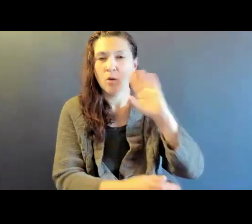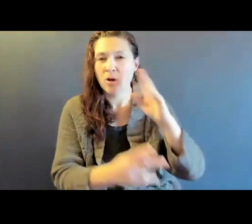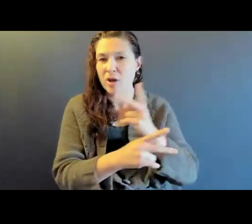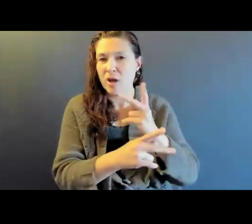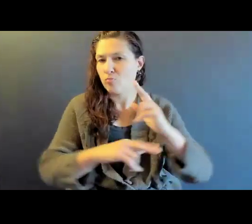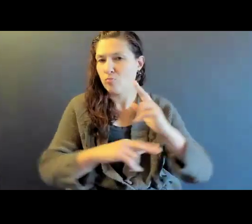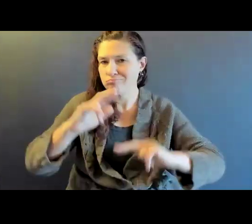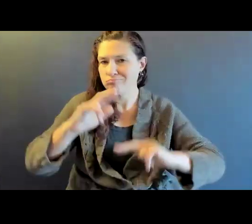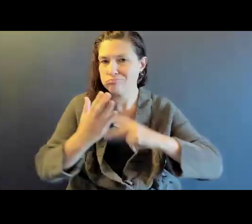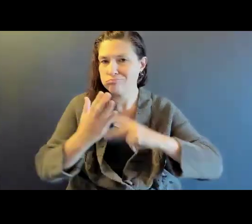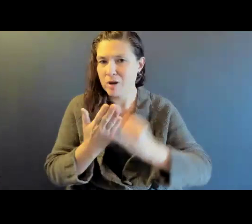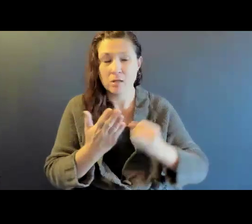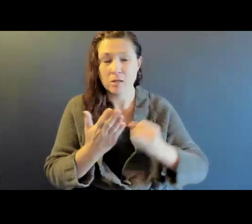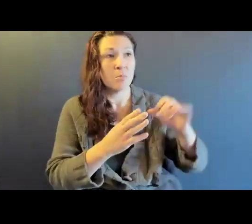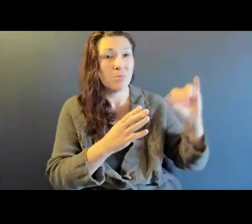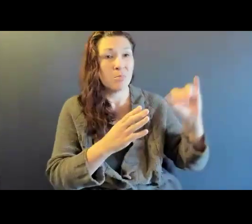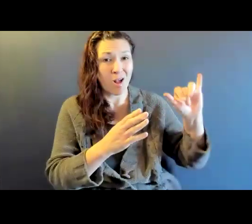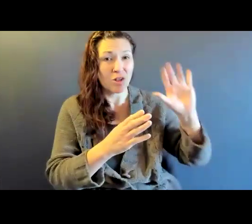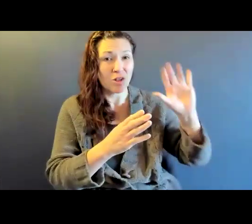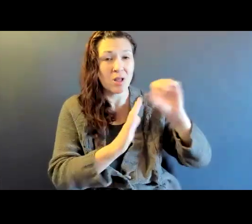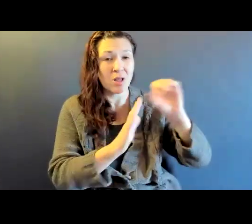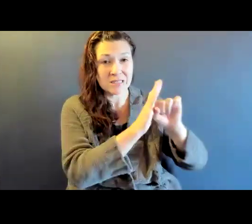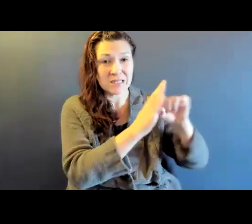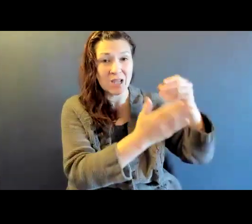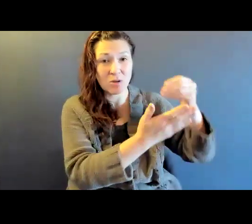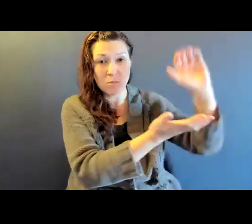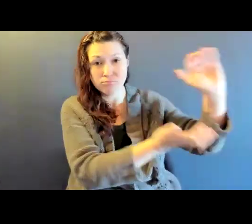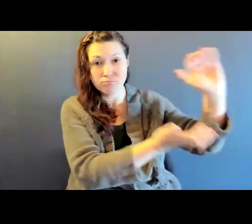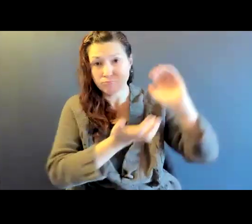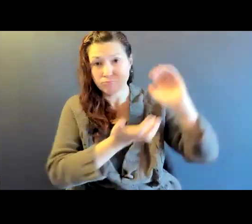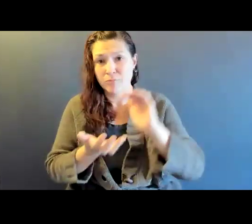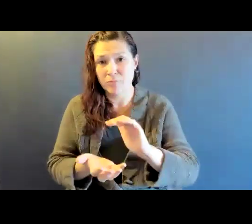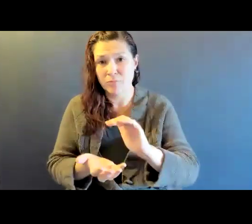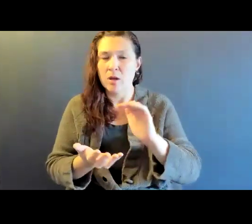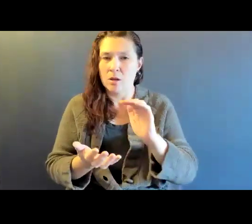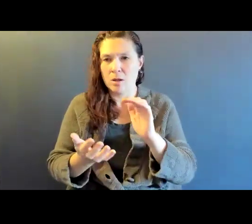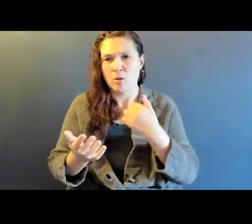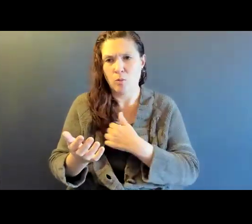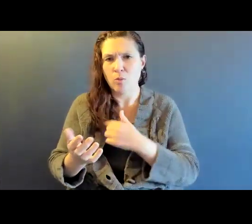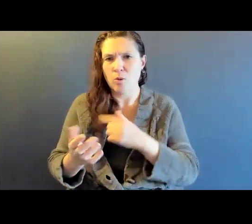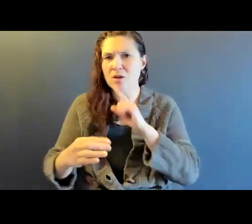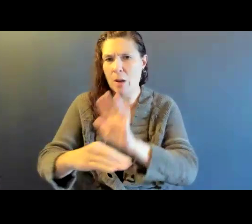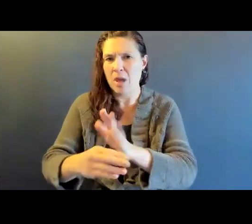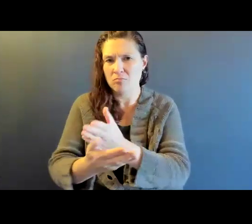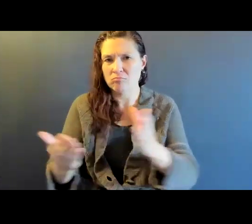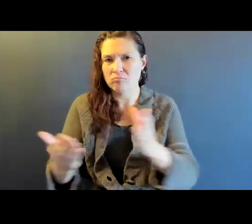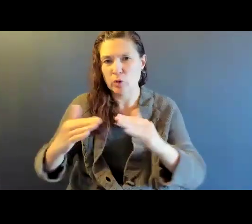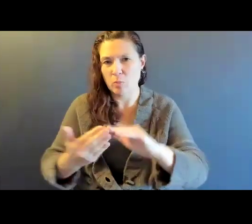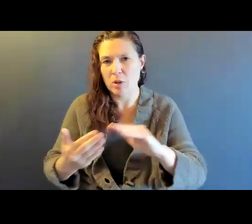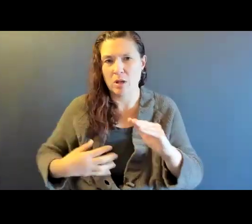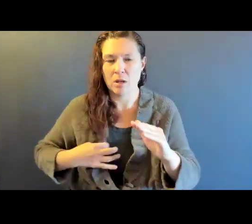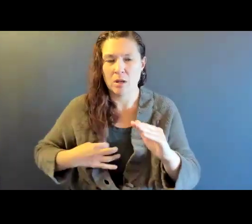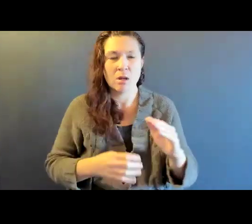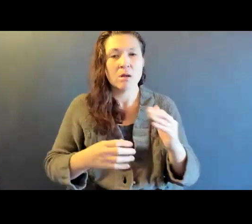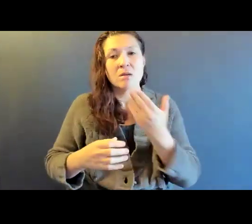funding, delivering on a longstanding commitment to the Ruth Batson community. I want to share my gratitude to the Ruth Batson teachers